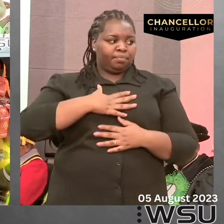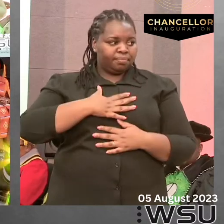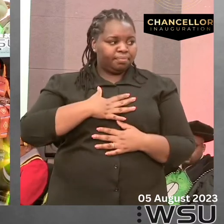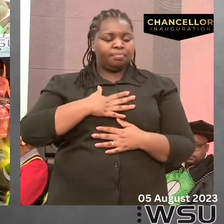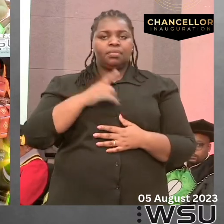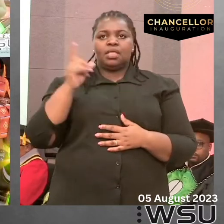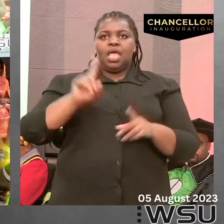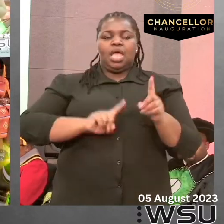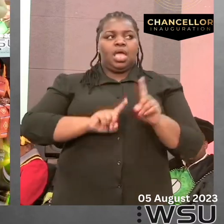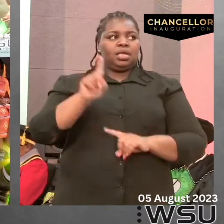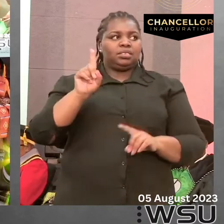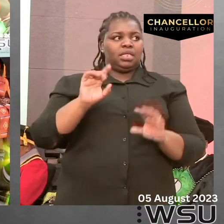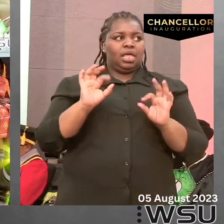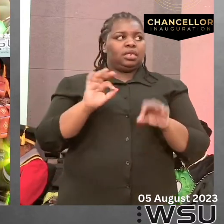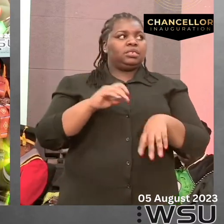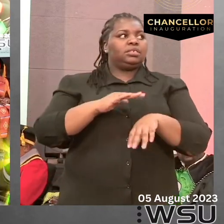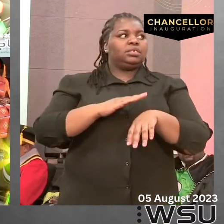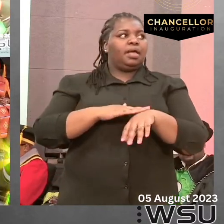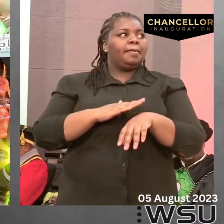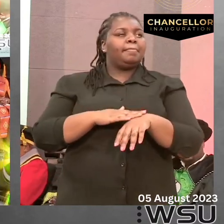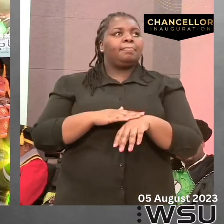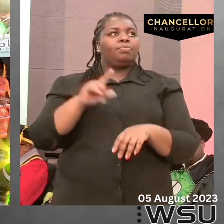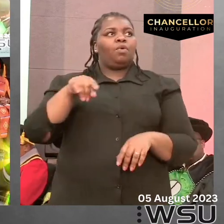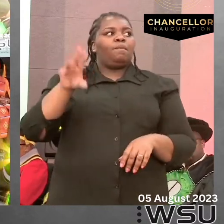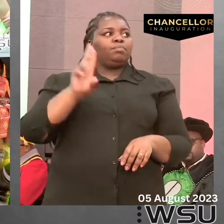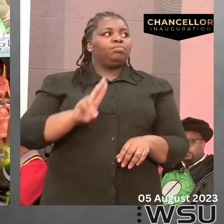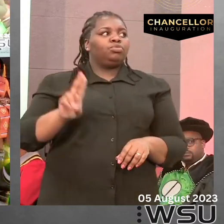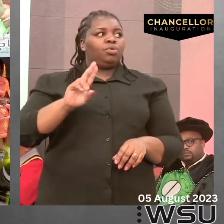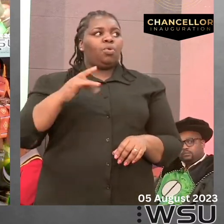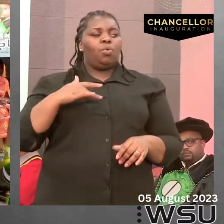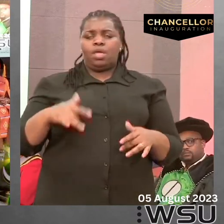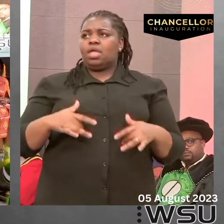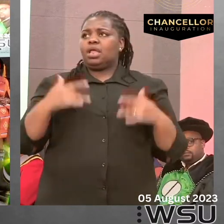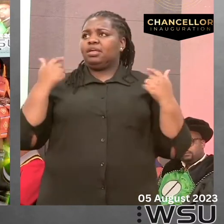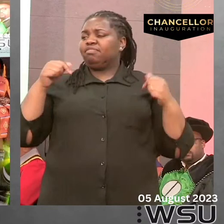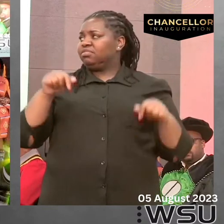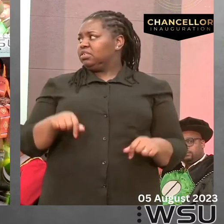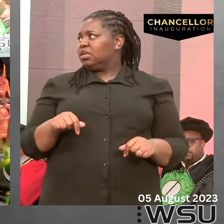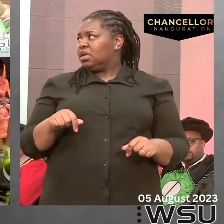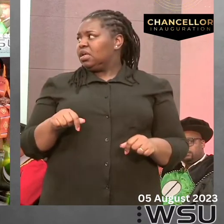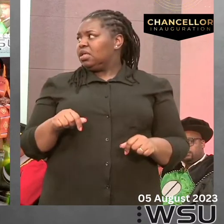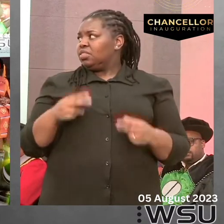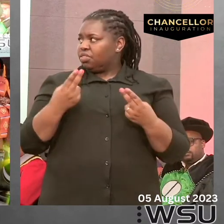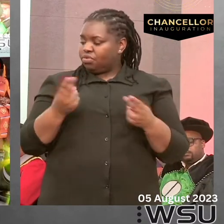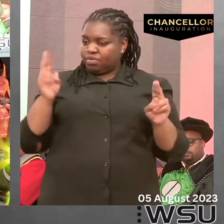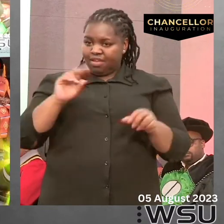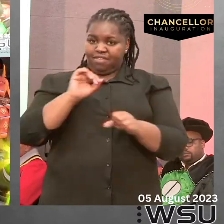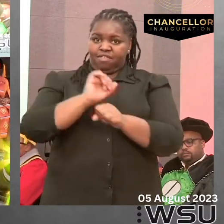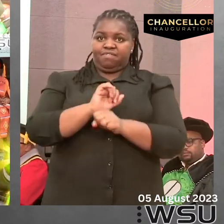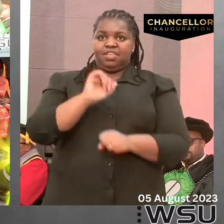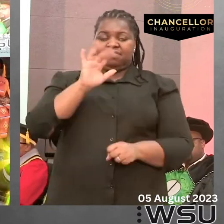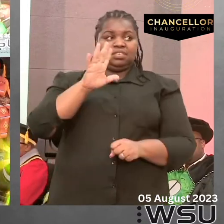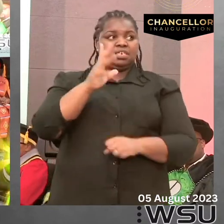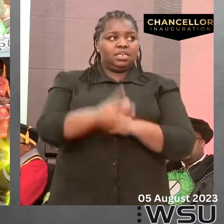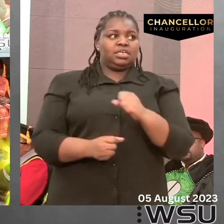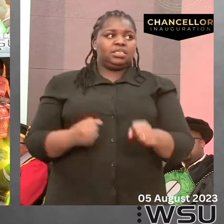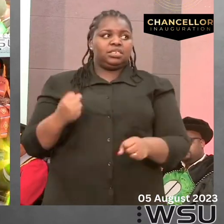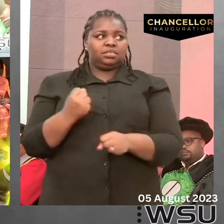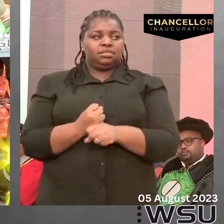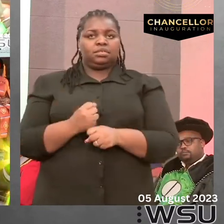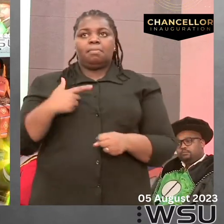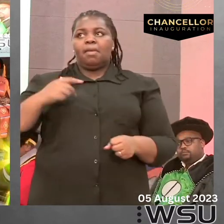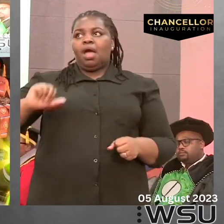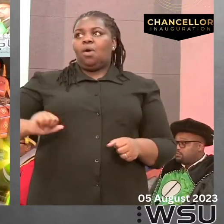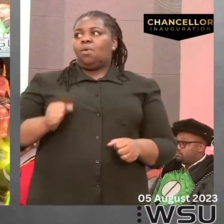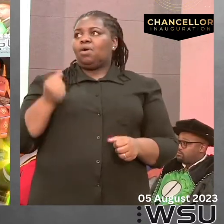excellent time in Mthatha. We lived here at this university for 15 years. My